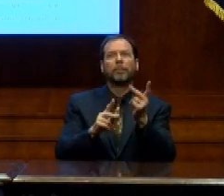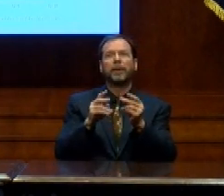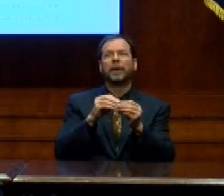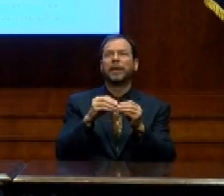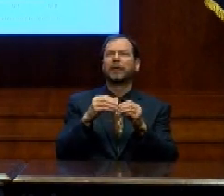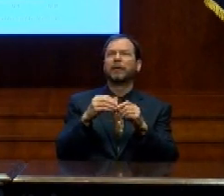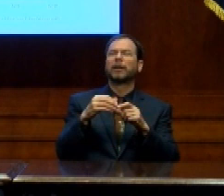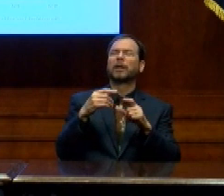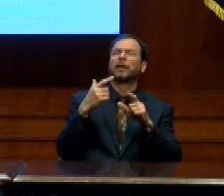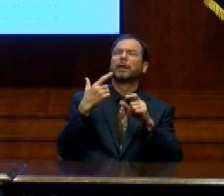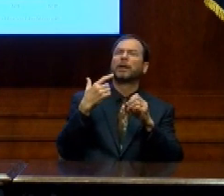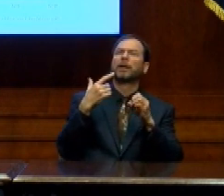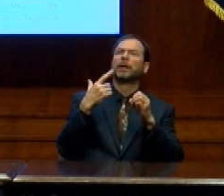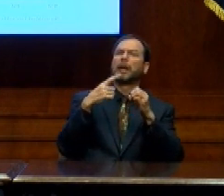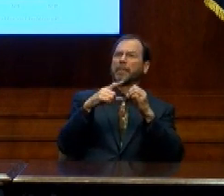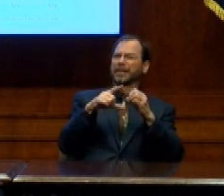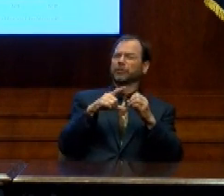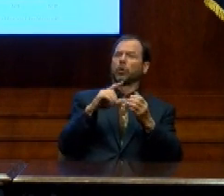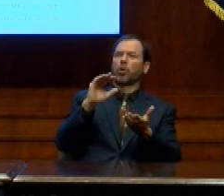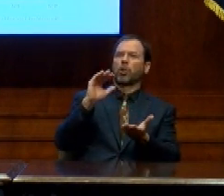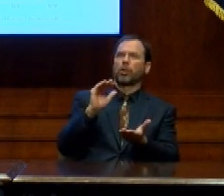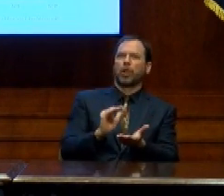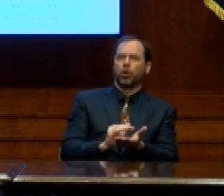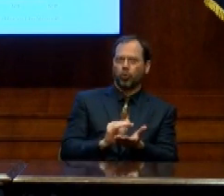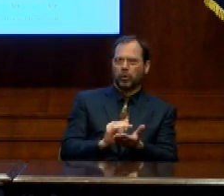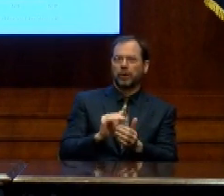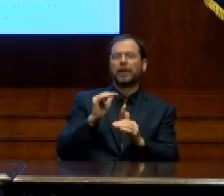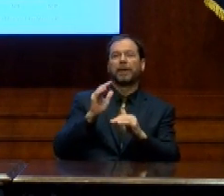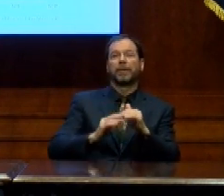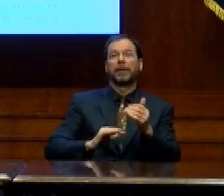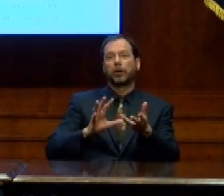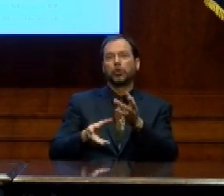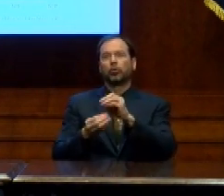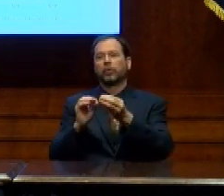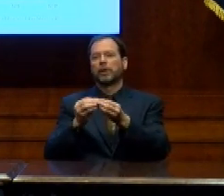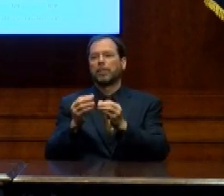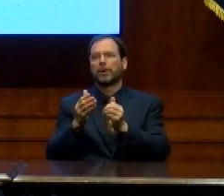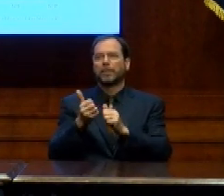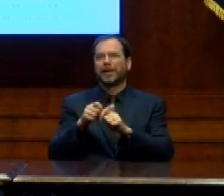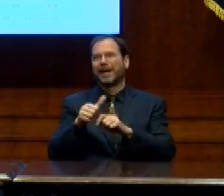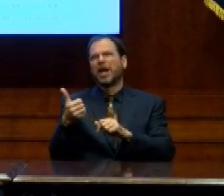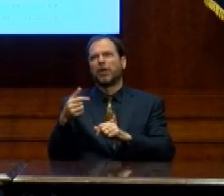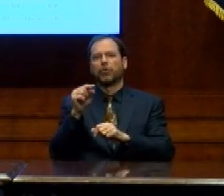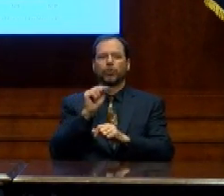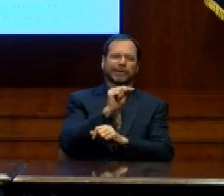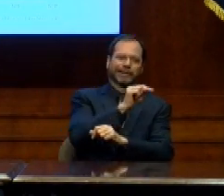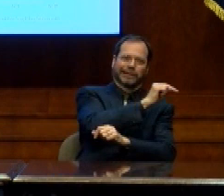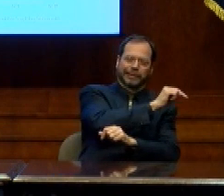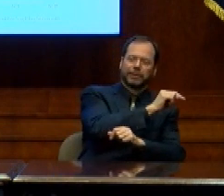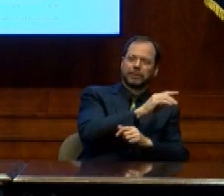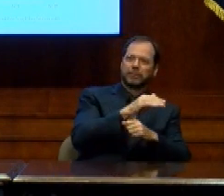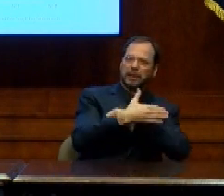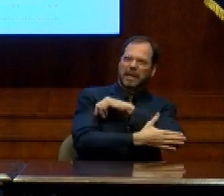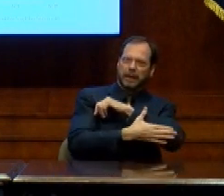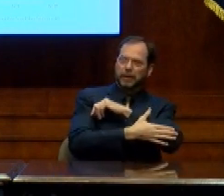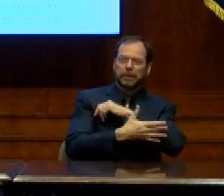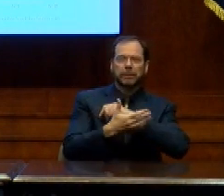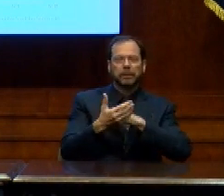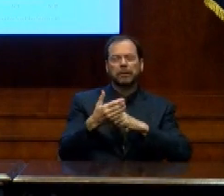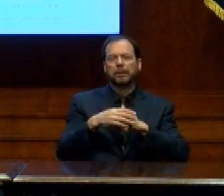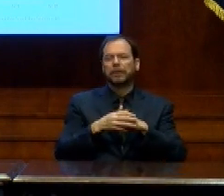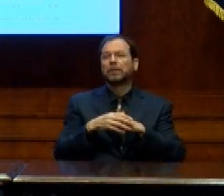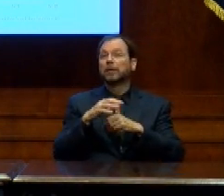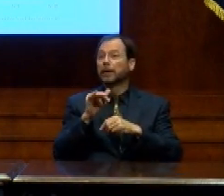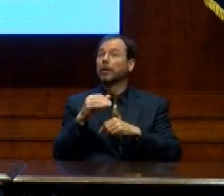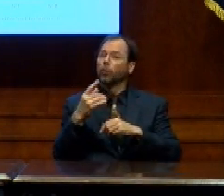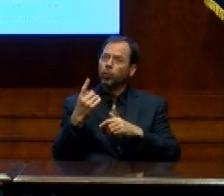of people in El Paso County is far lower than the total number of people in these other counties we've been talking about. As a result, that's one